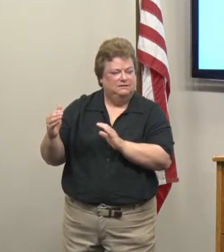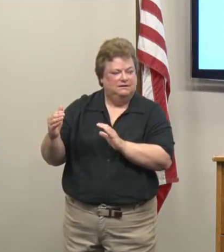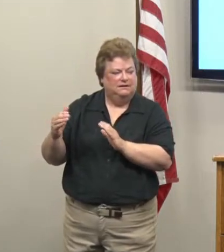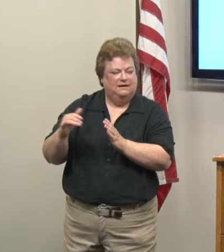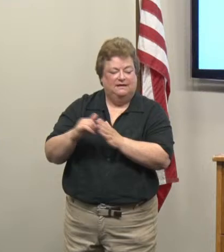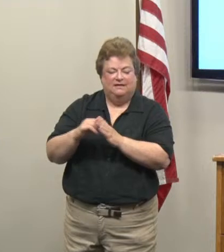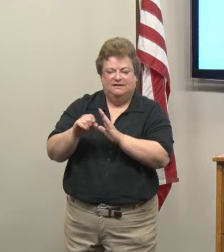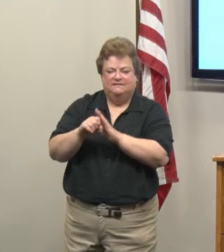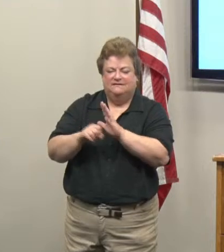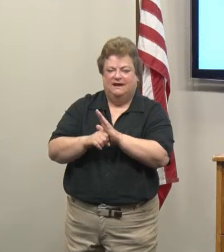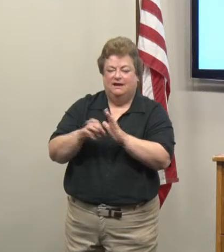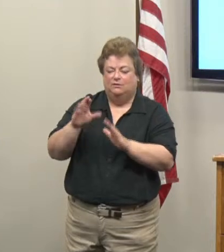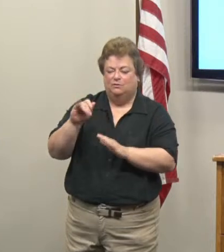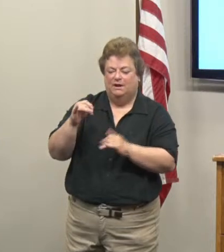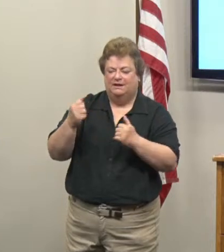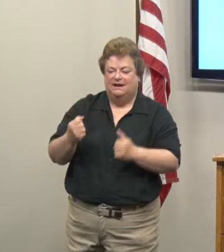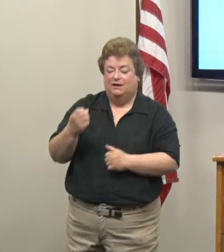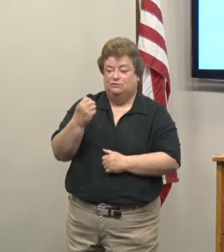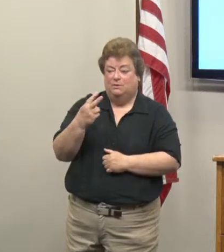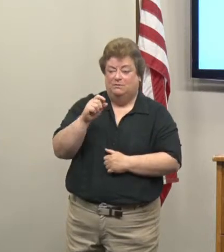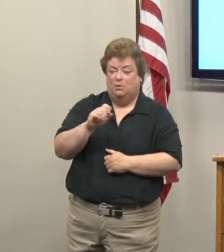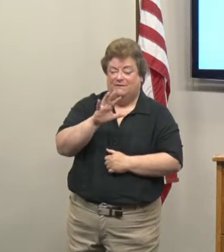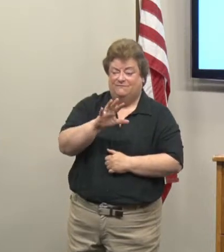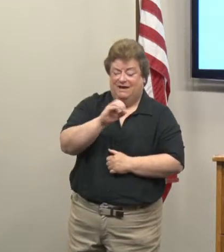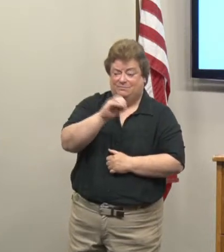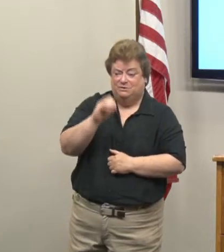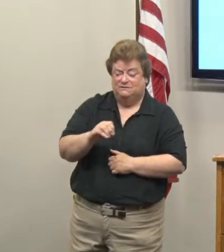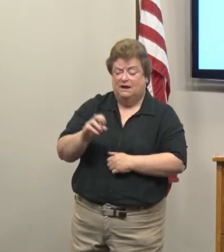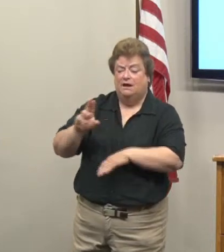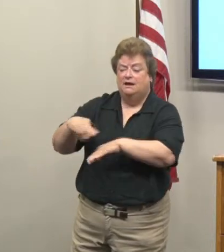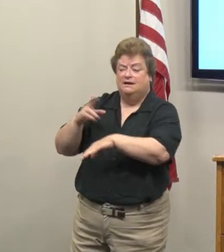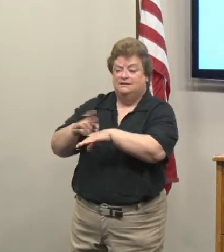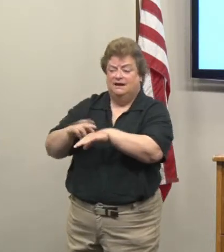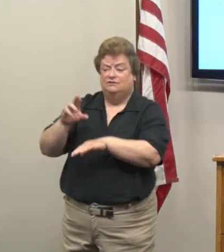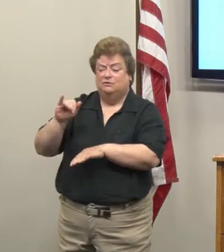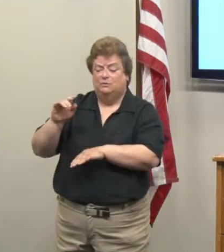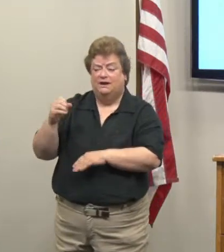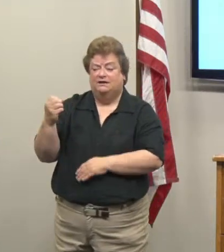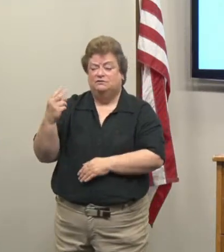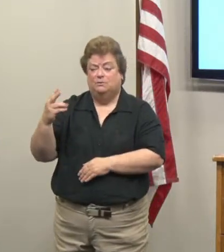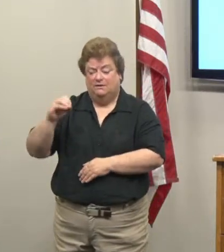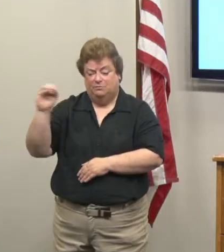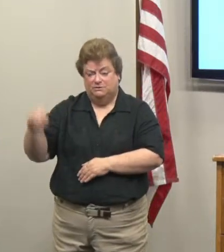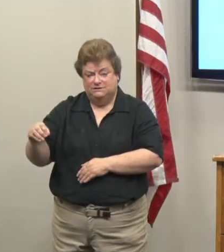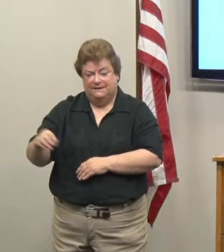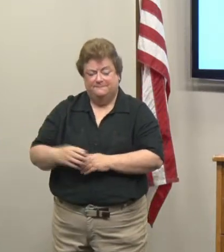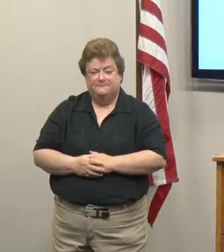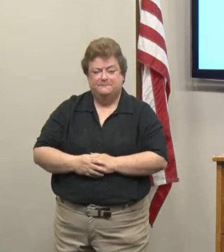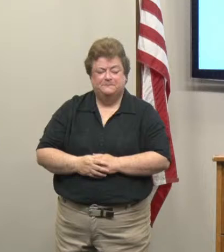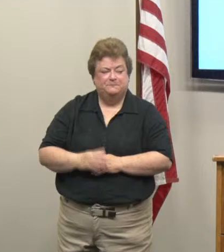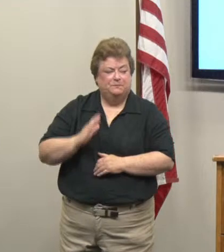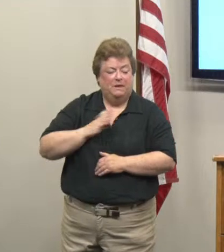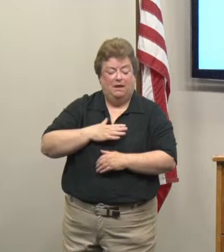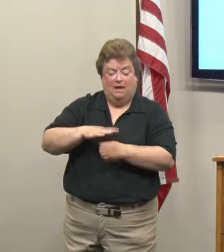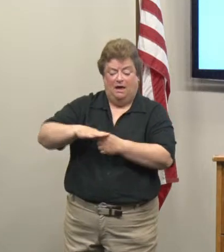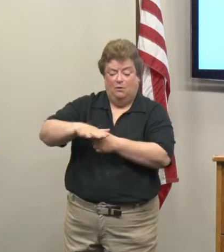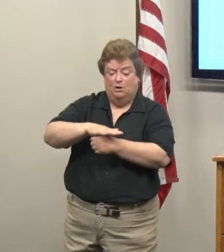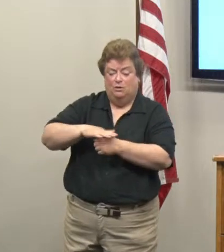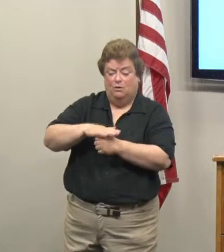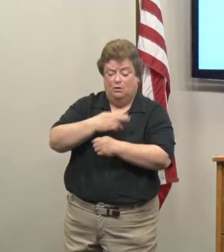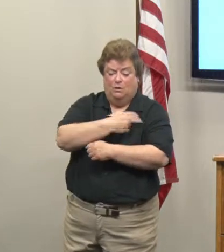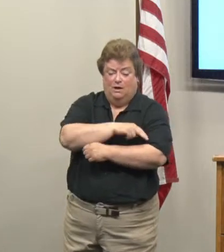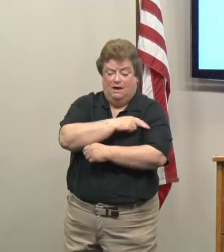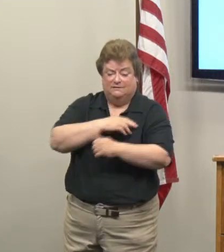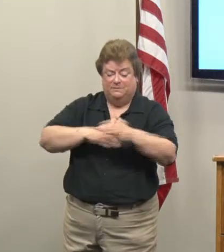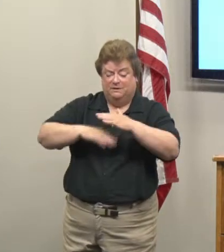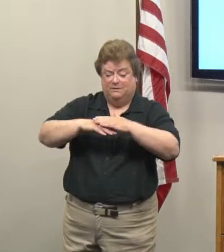the state rate is 12.5% and the national rate is 12%. Our local hospital capacity